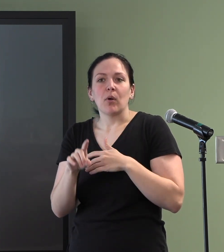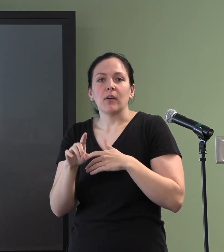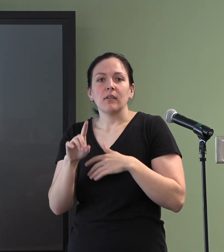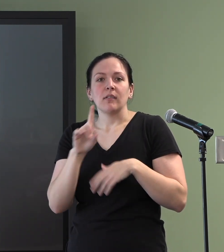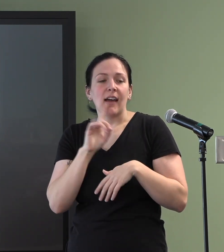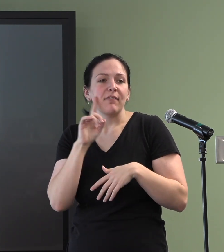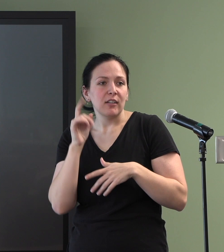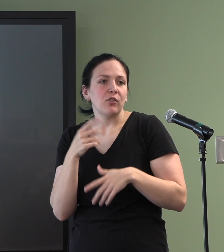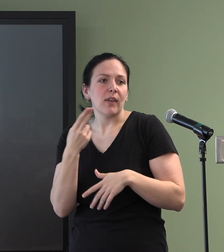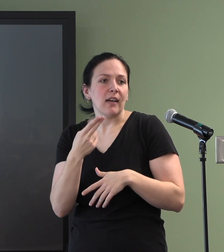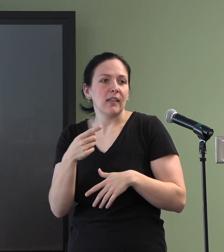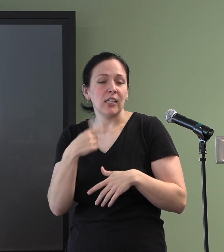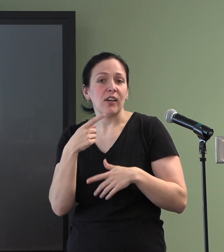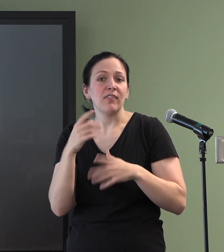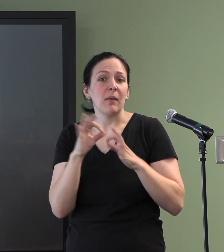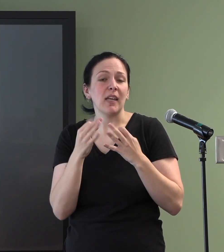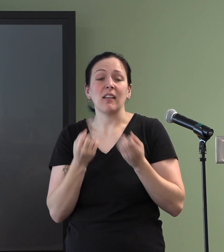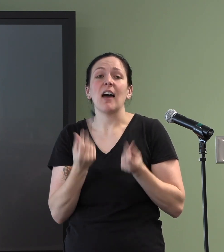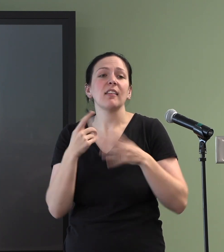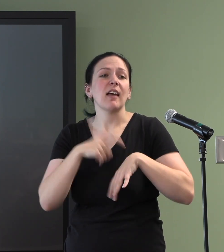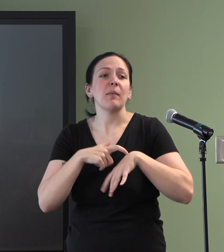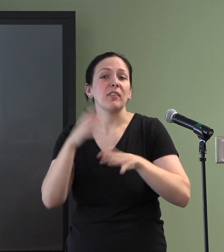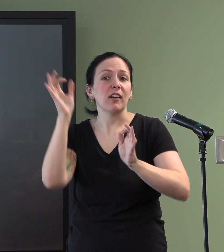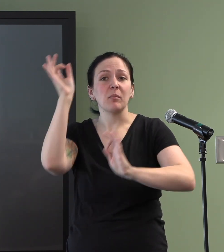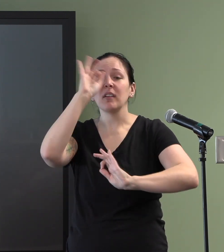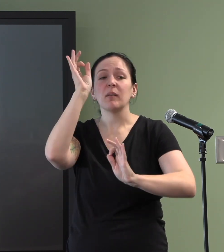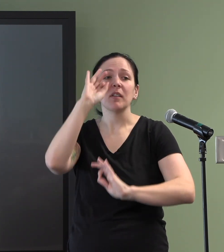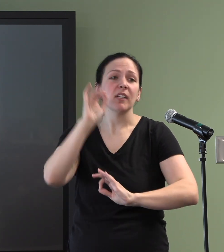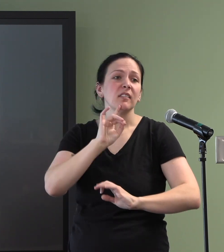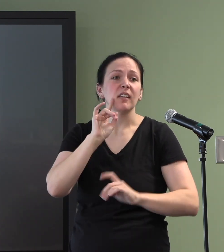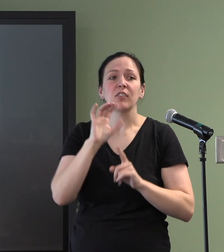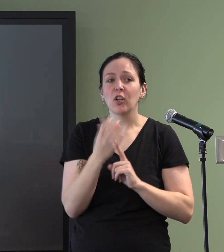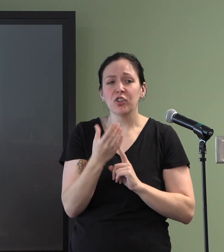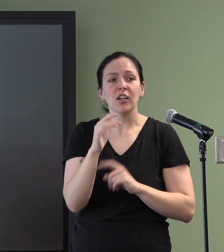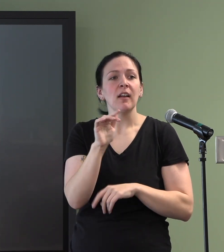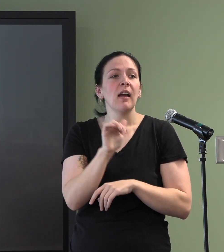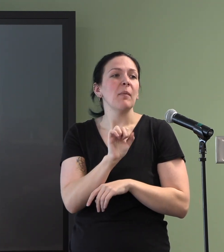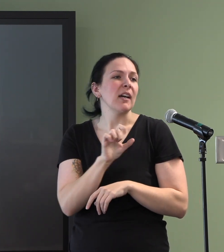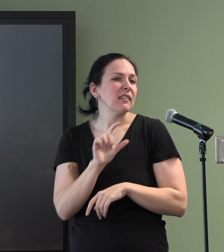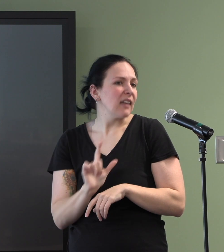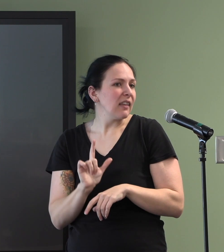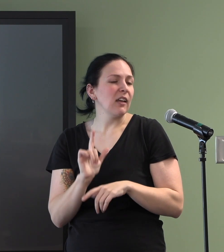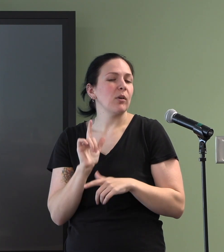born deaf into that hearing family, and a lot of the times they're completely oblivious to deaf culture, American Sign